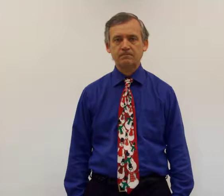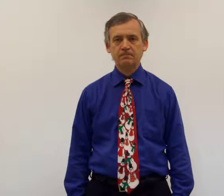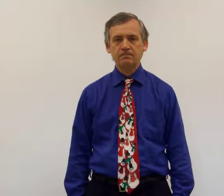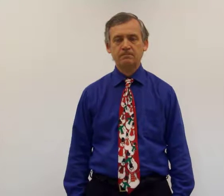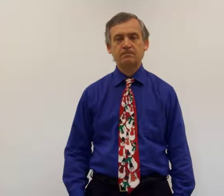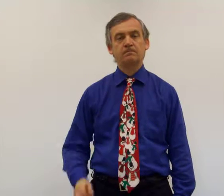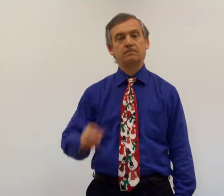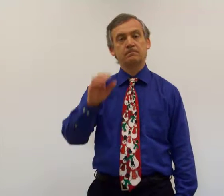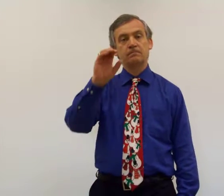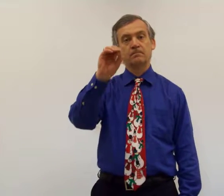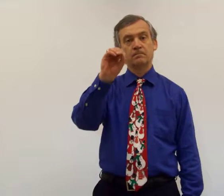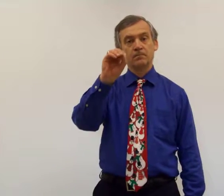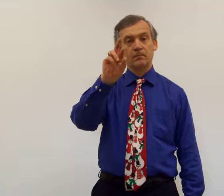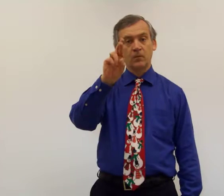Orpheus, the great musician.